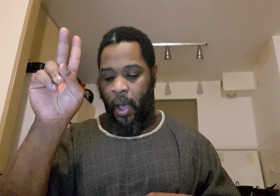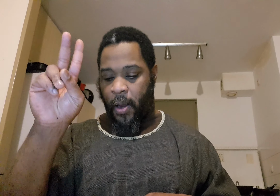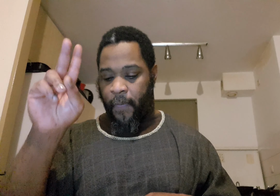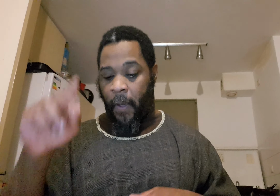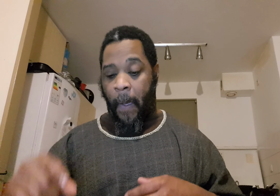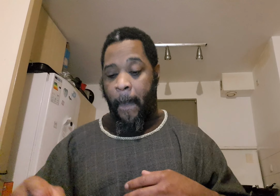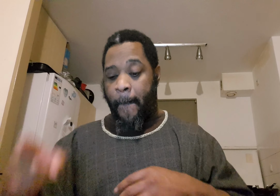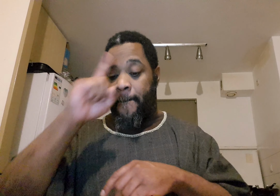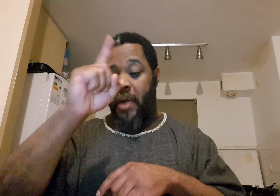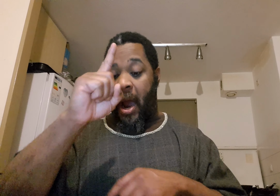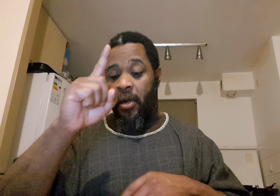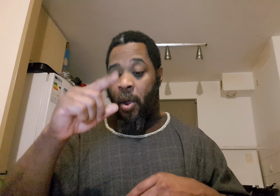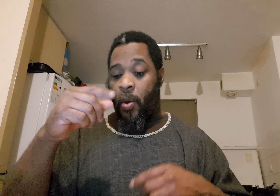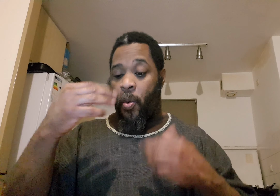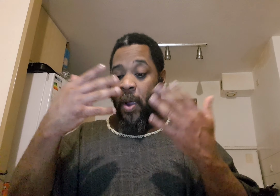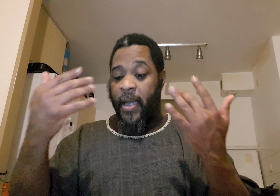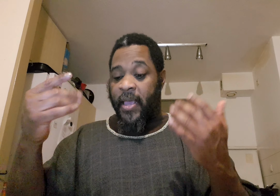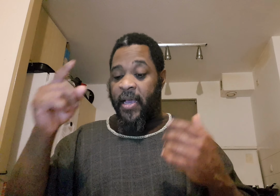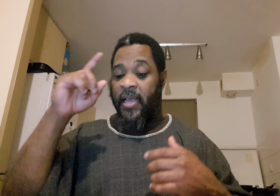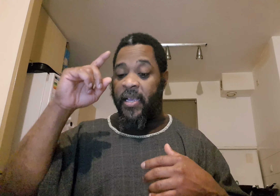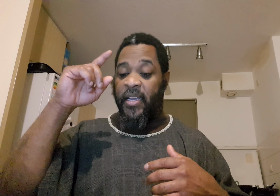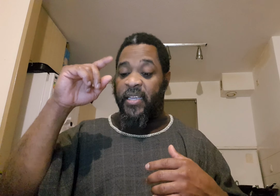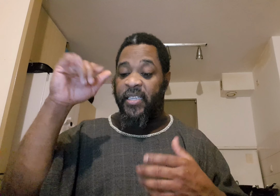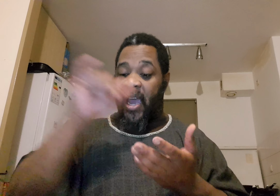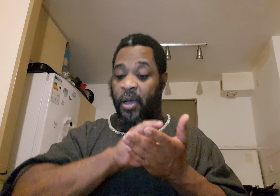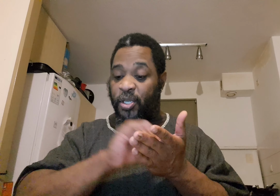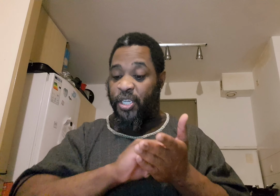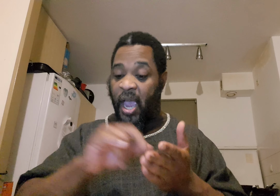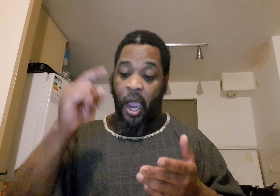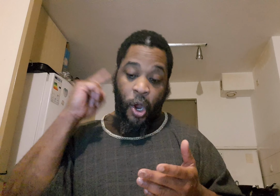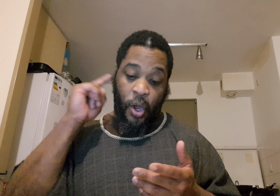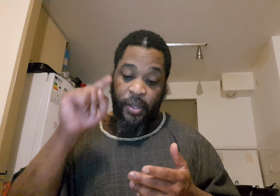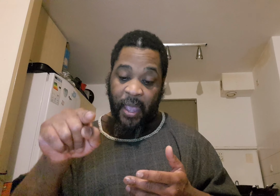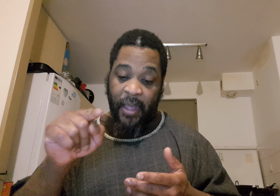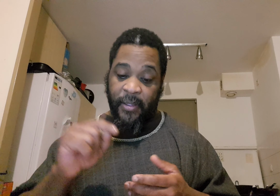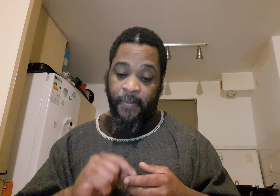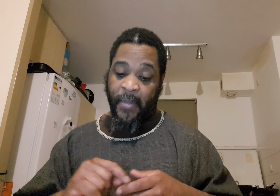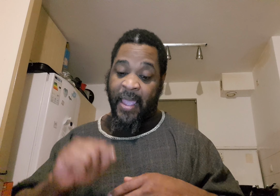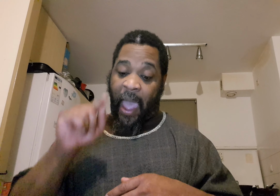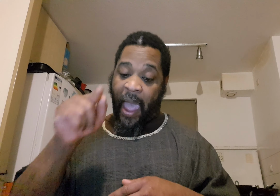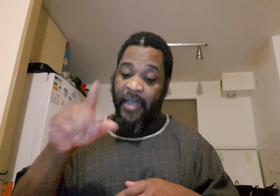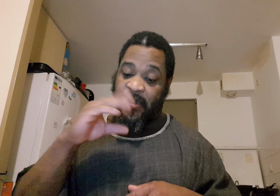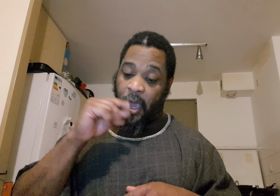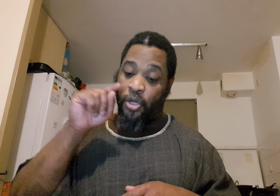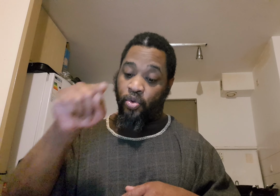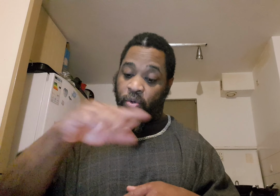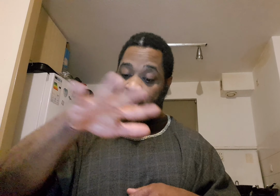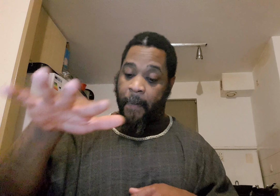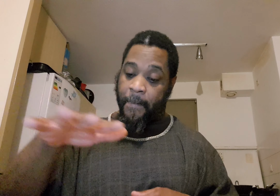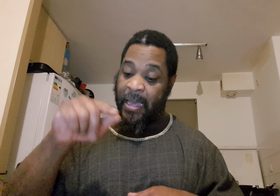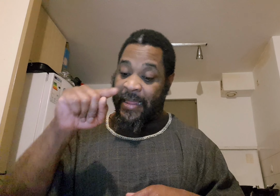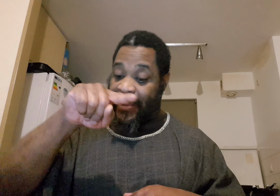Wow. But when the house I heard that, I said unto them,